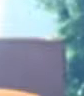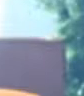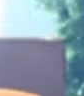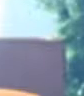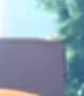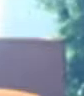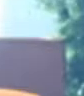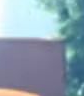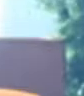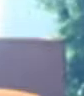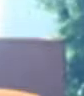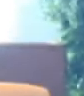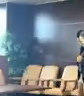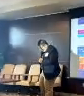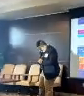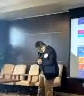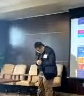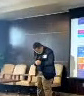are today.